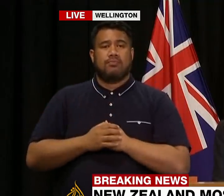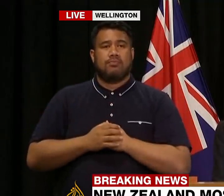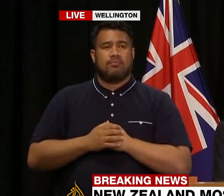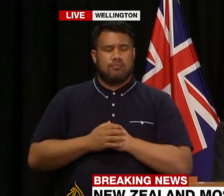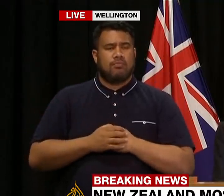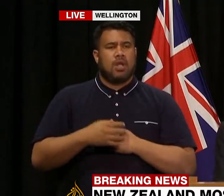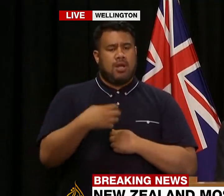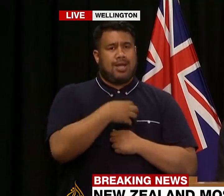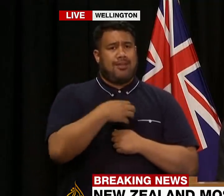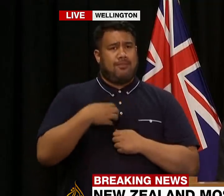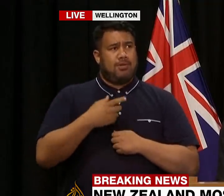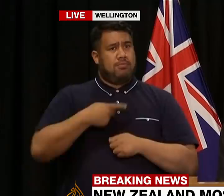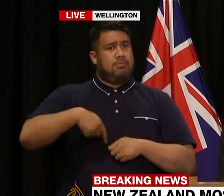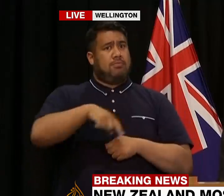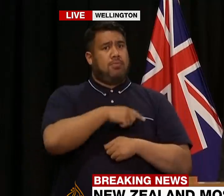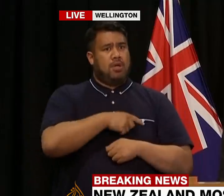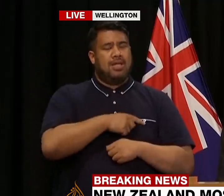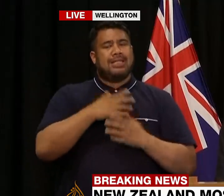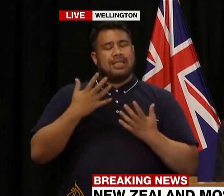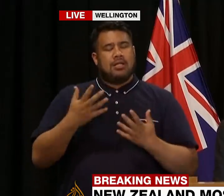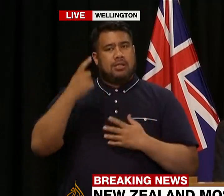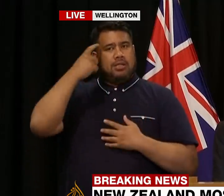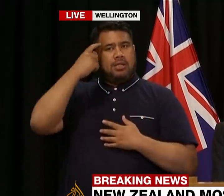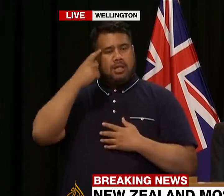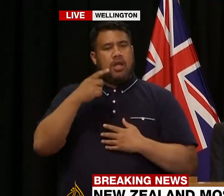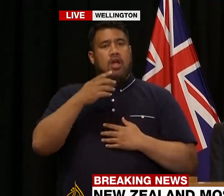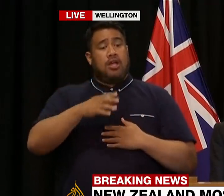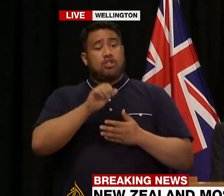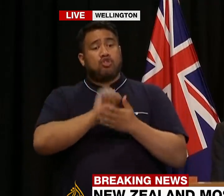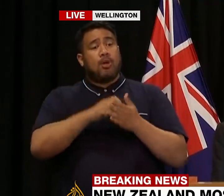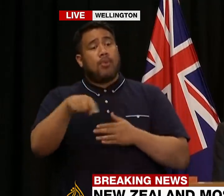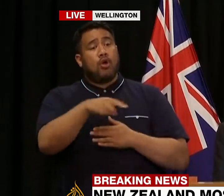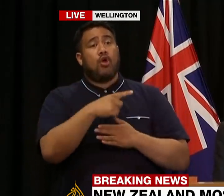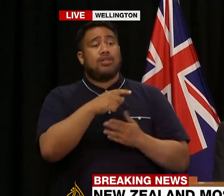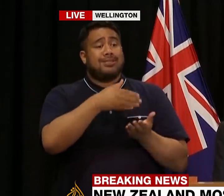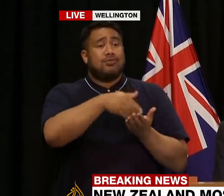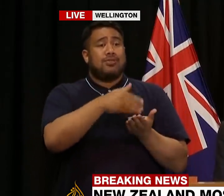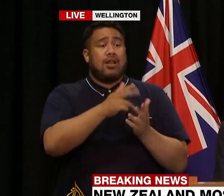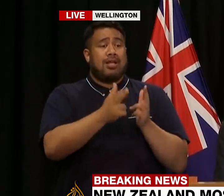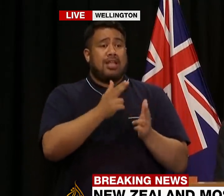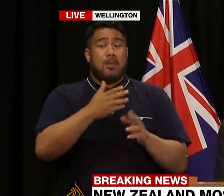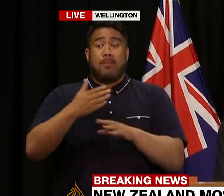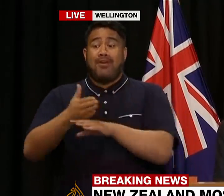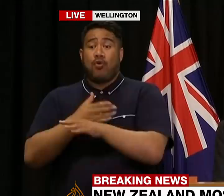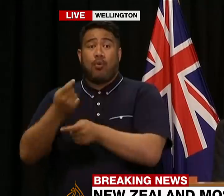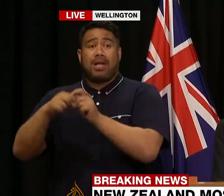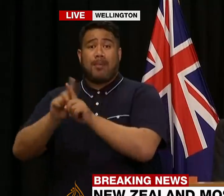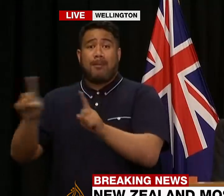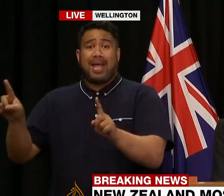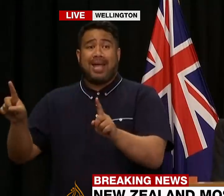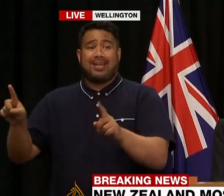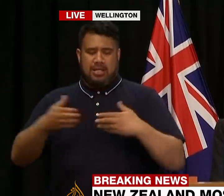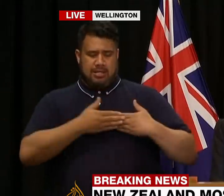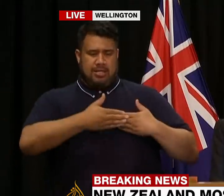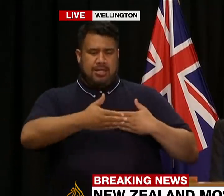a situation where irresponsible dealers continue to sell weapons that will be banned within a few weeks. That is why we have